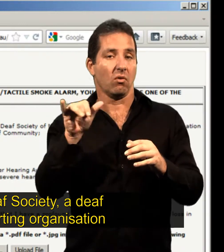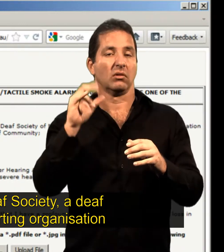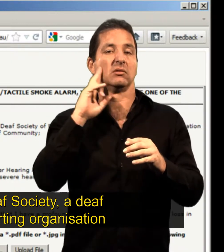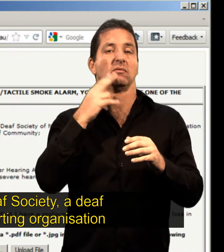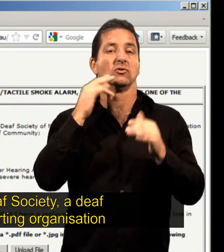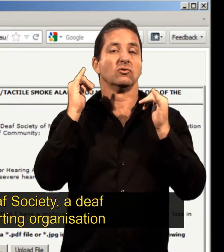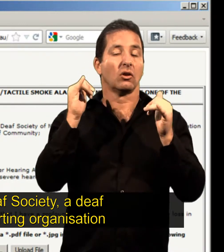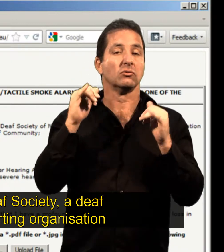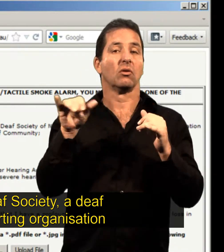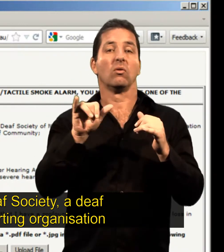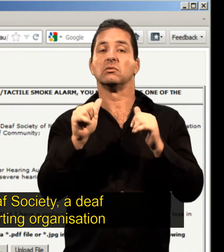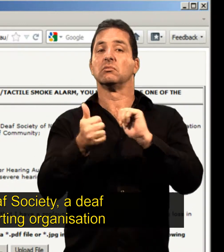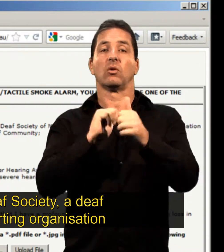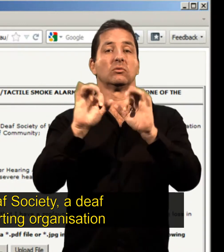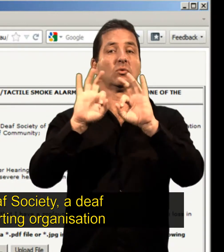sporting organisation,